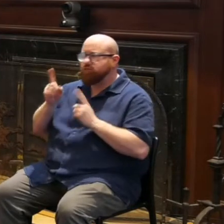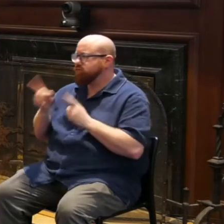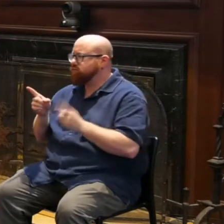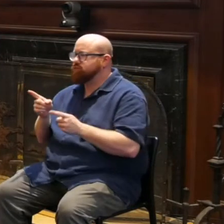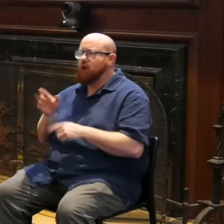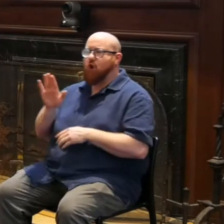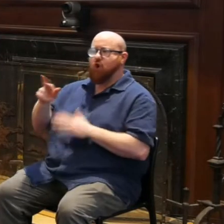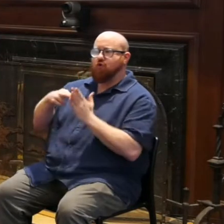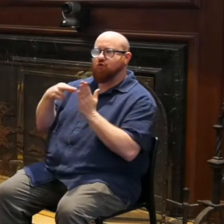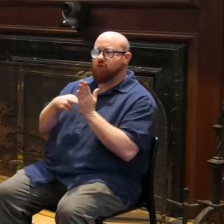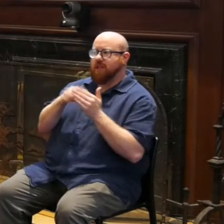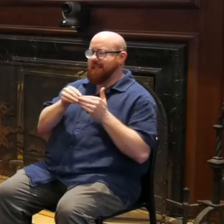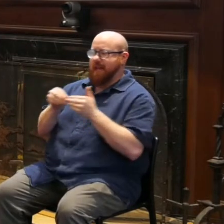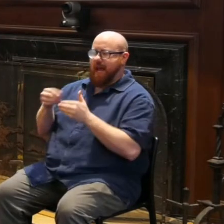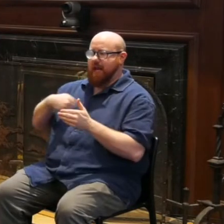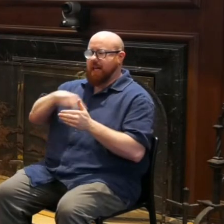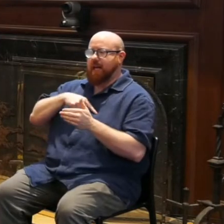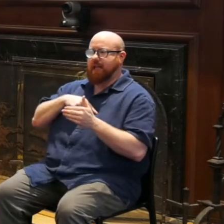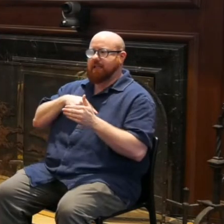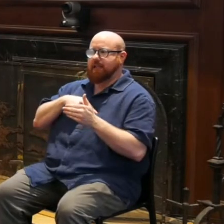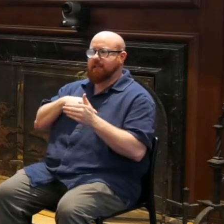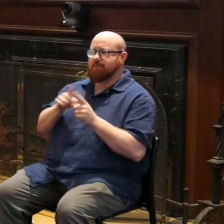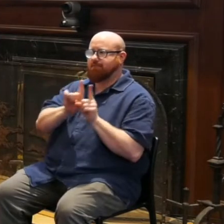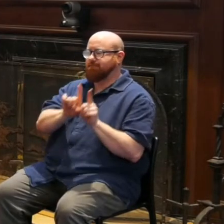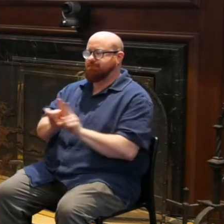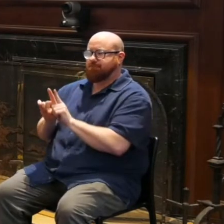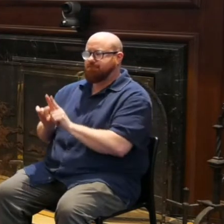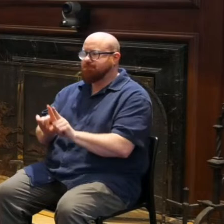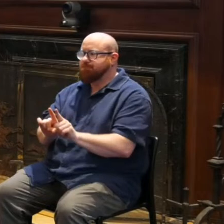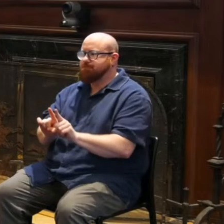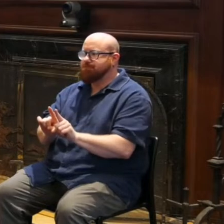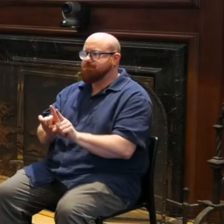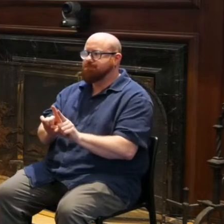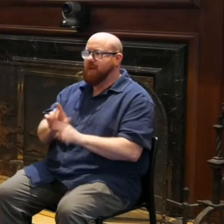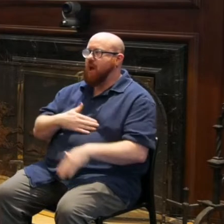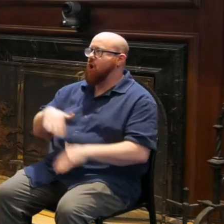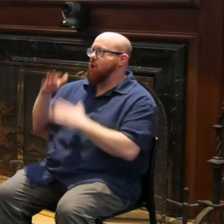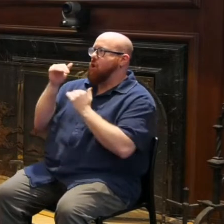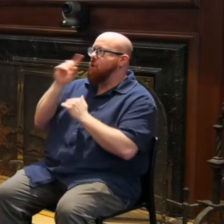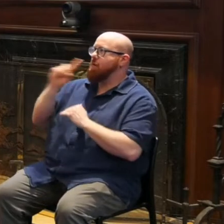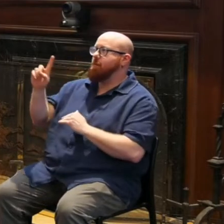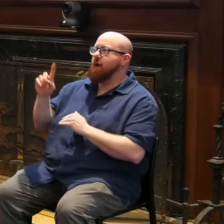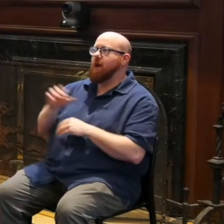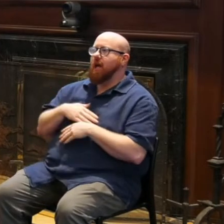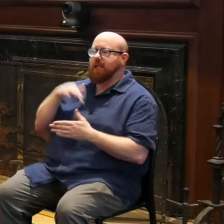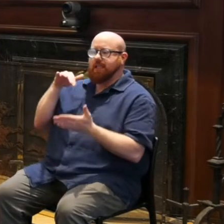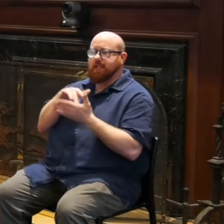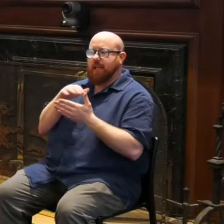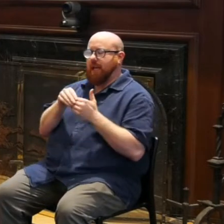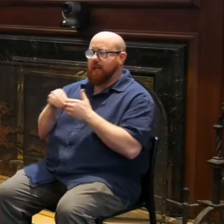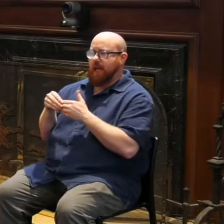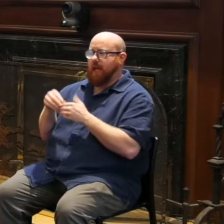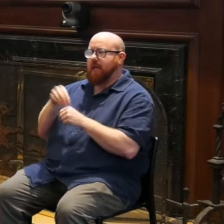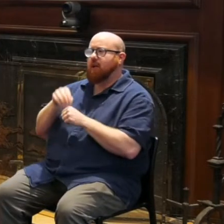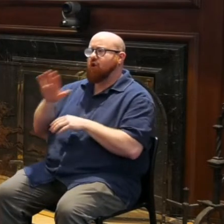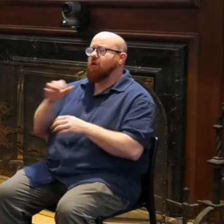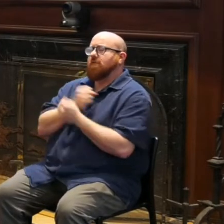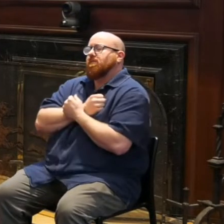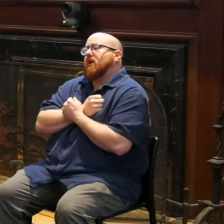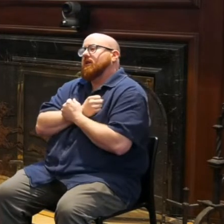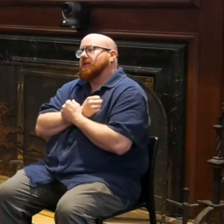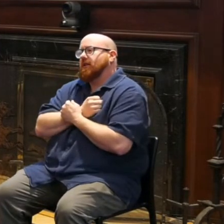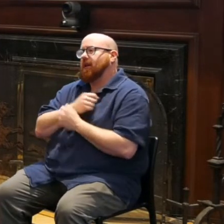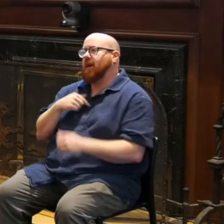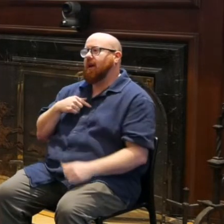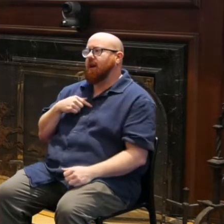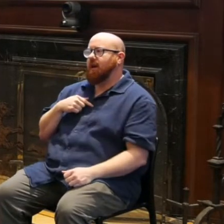rules guide us side by side. A beacon of hope, a steady guide. In her embrace,